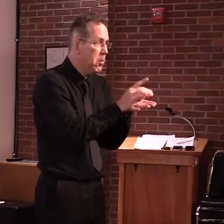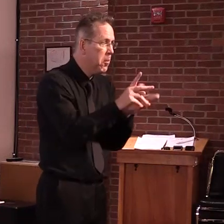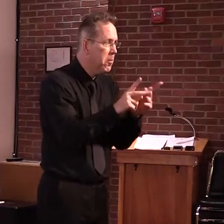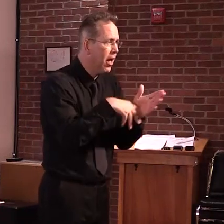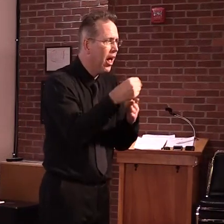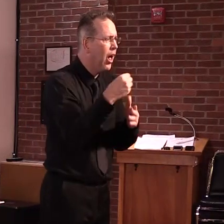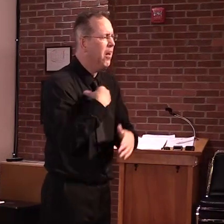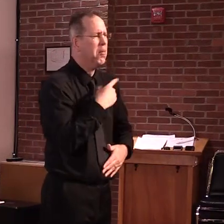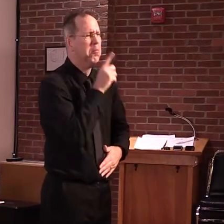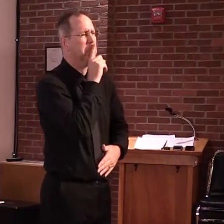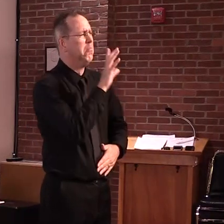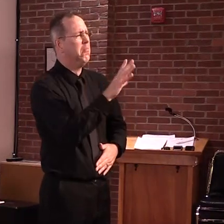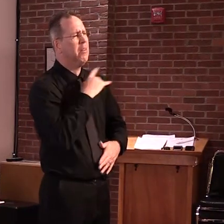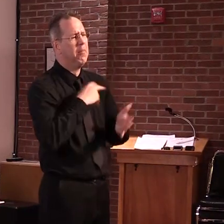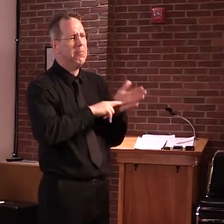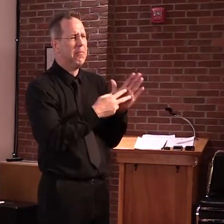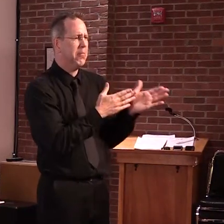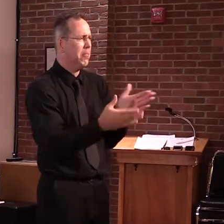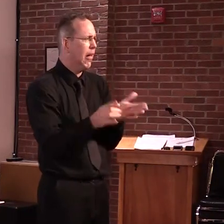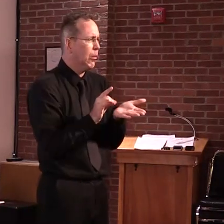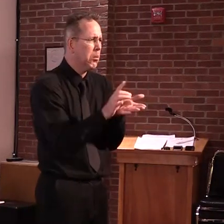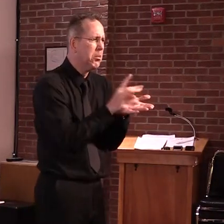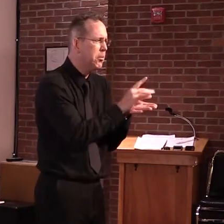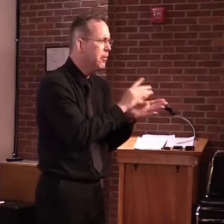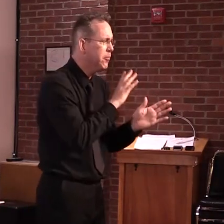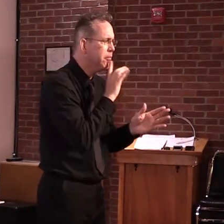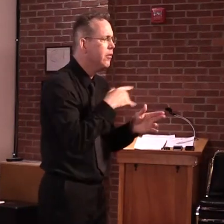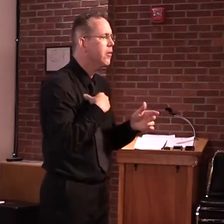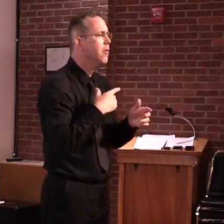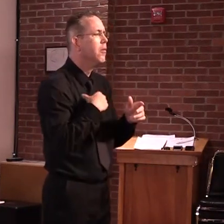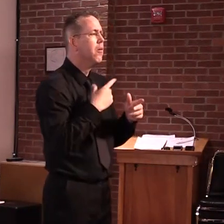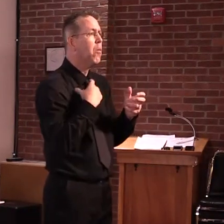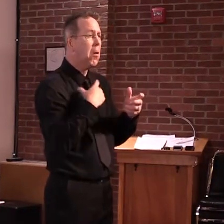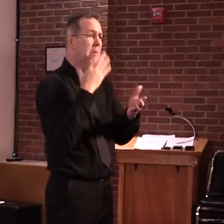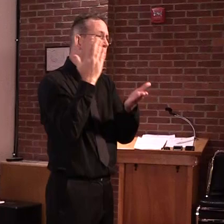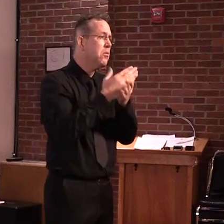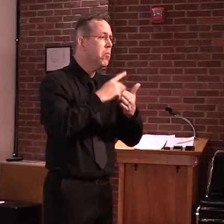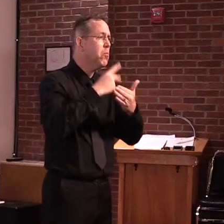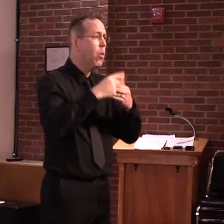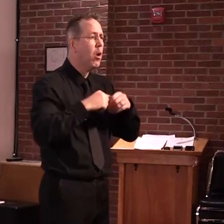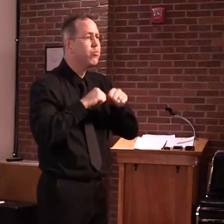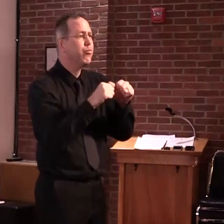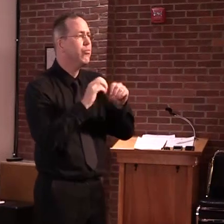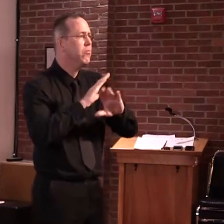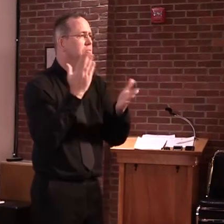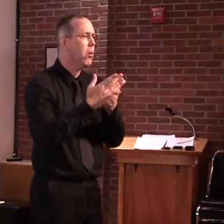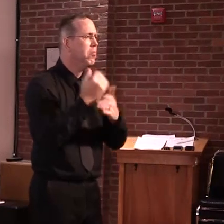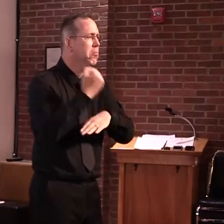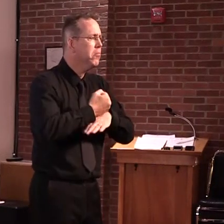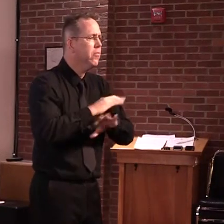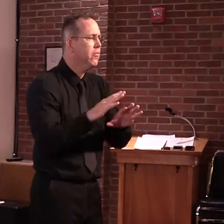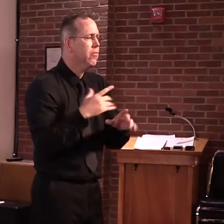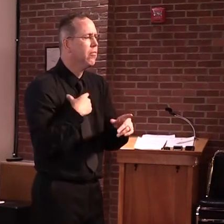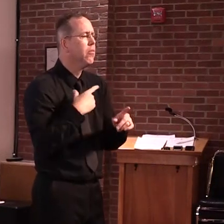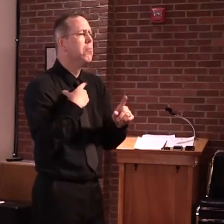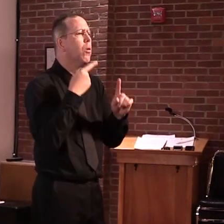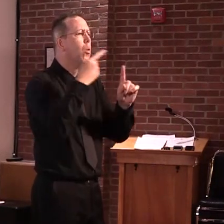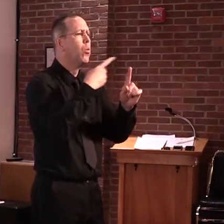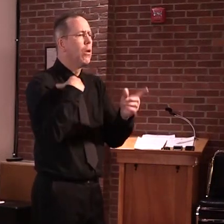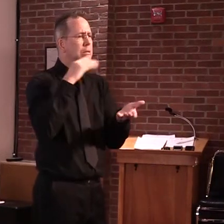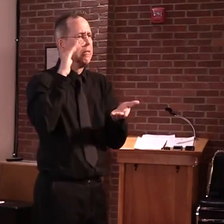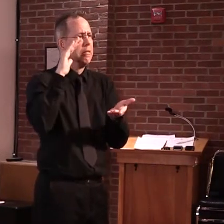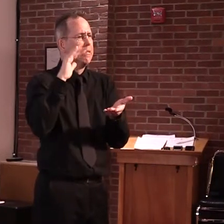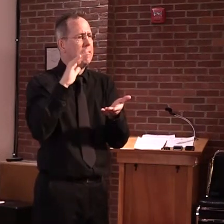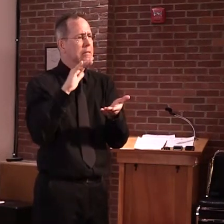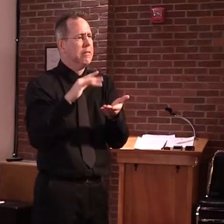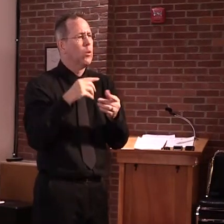this motel hotel program out. We're phasing it down over